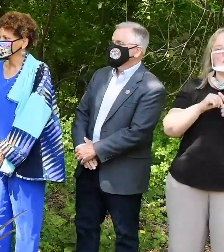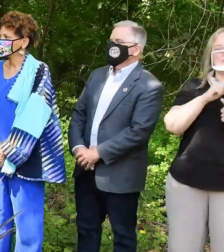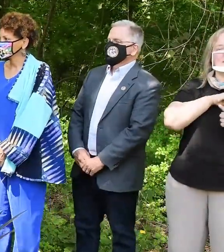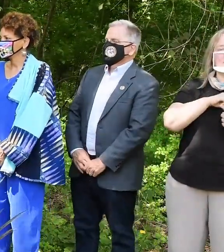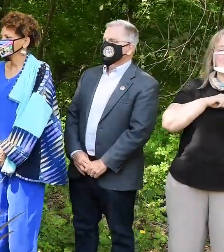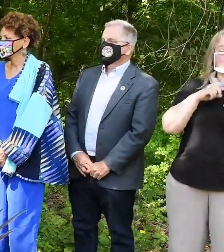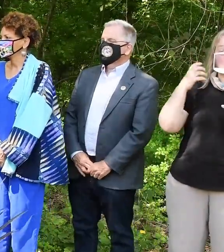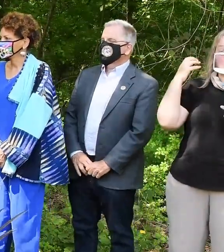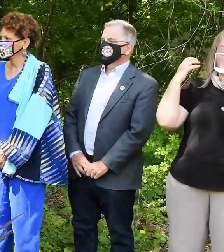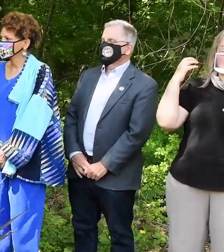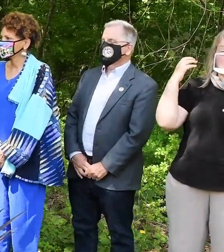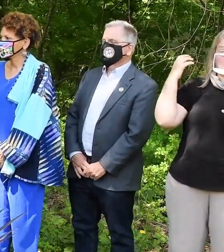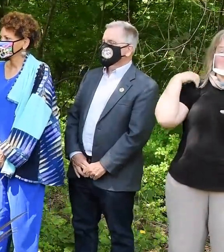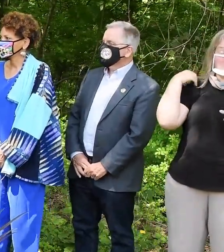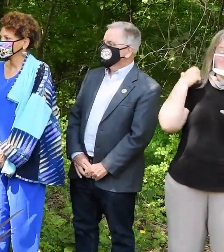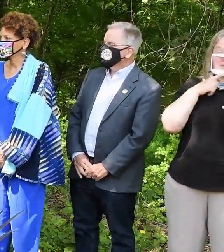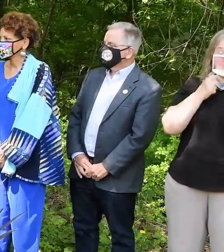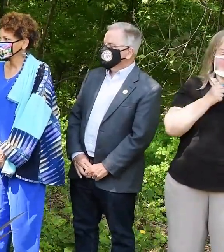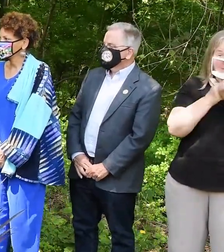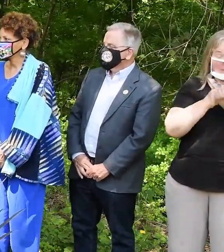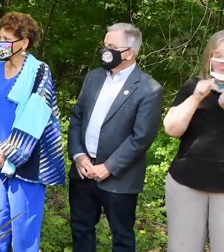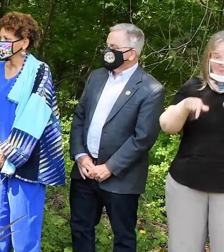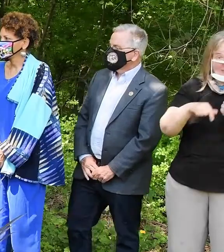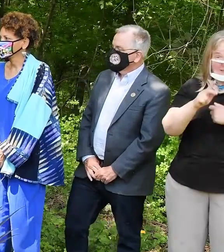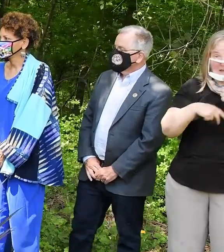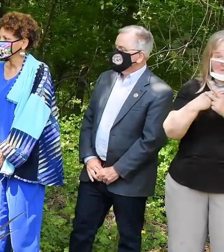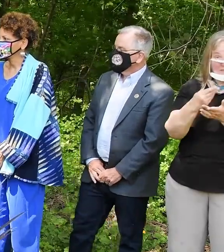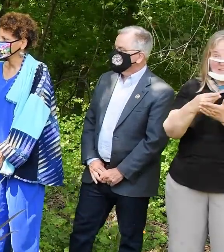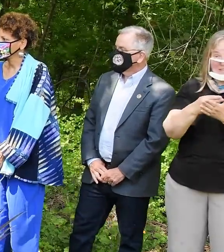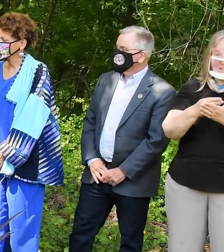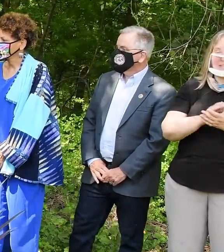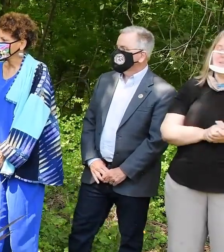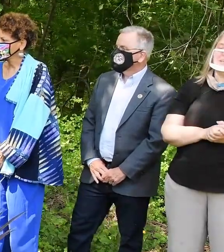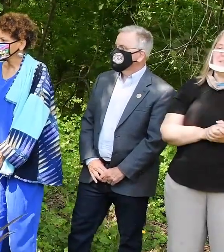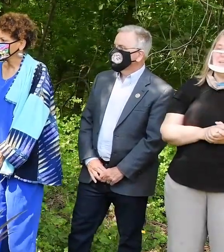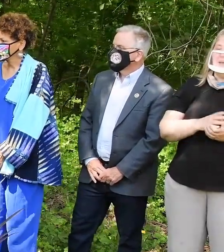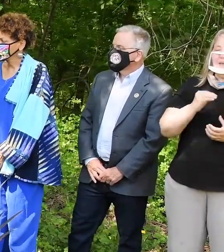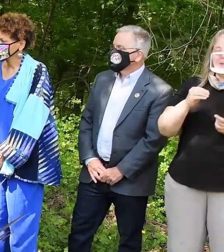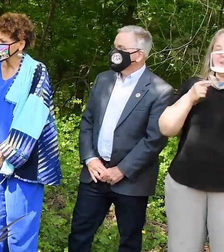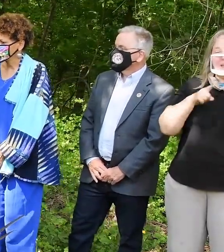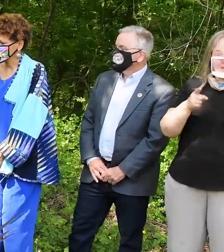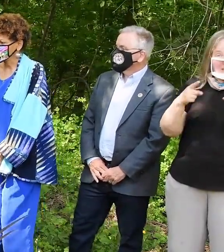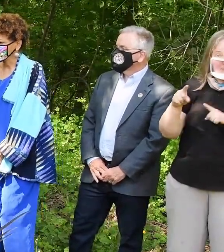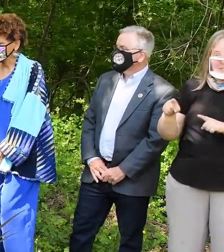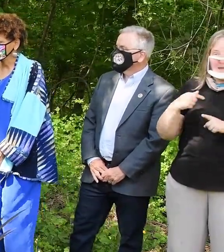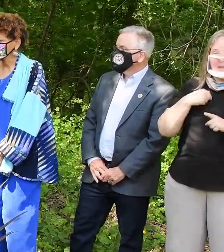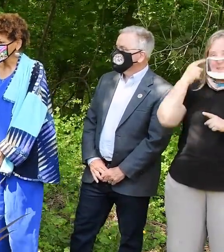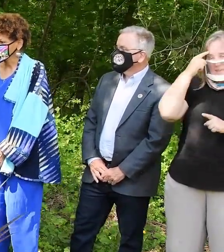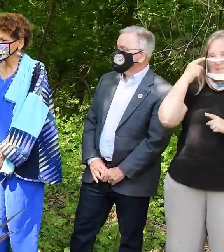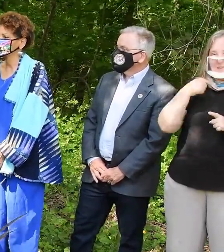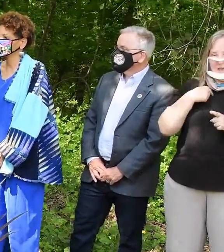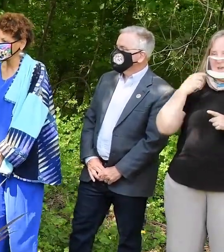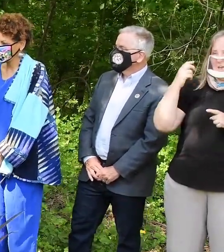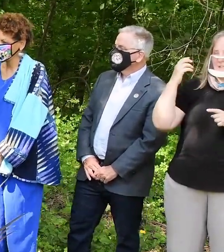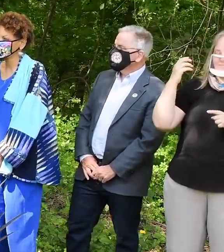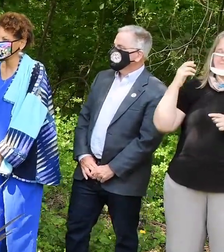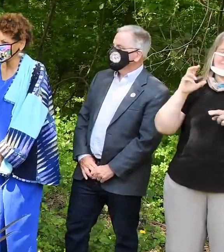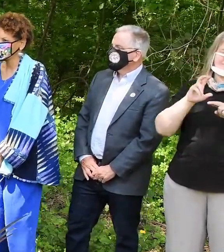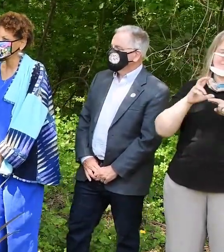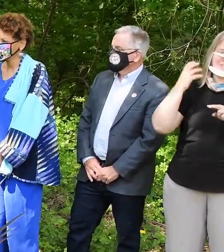to advocate for this kind of funding. And as it goes, I think I chair the easiest